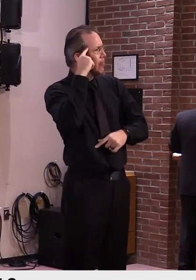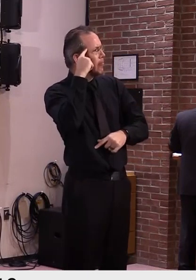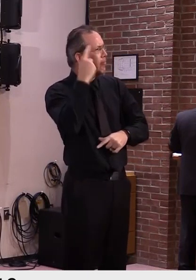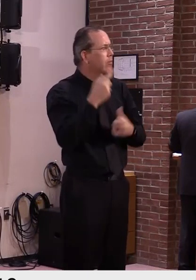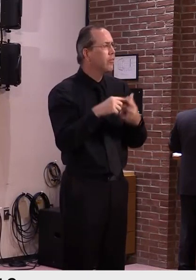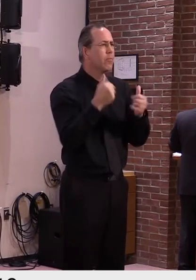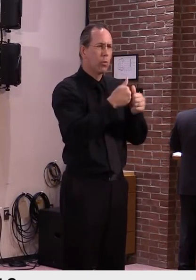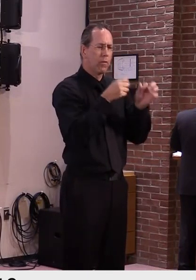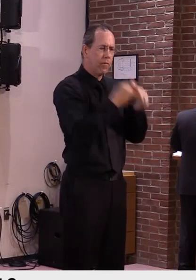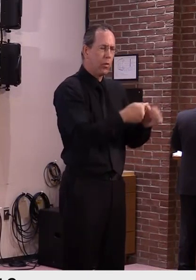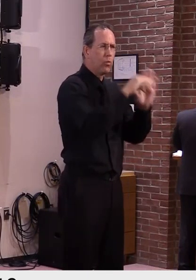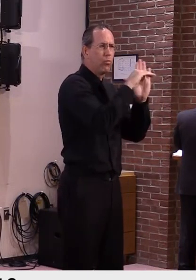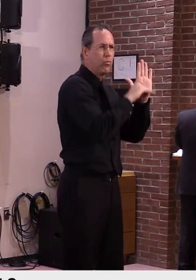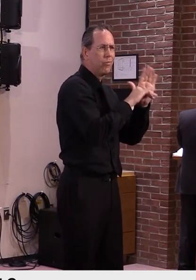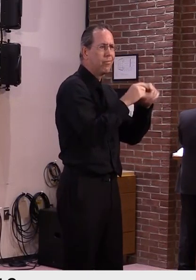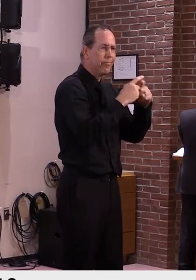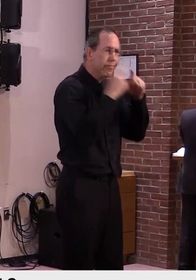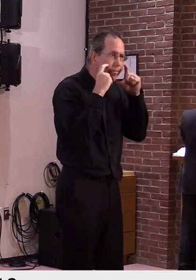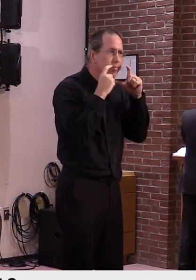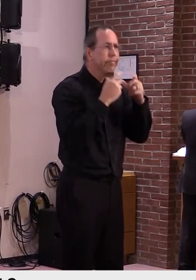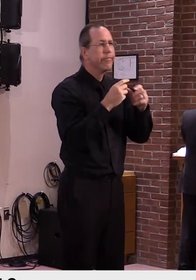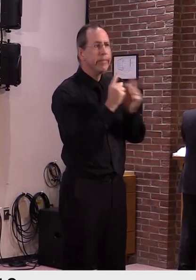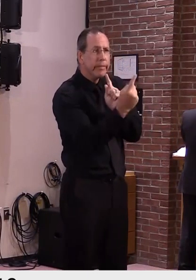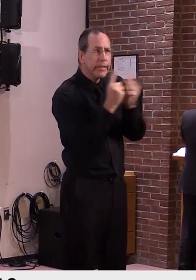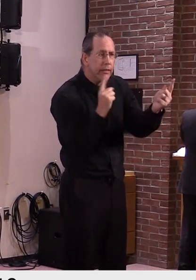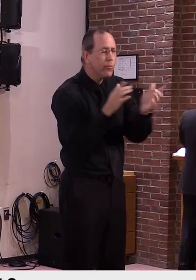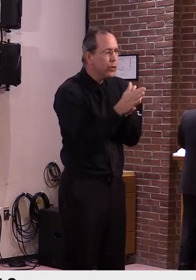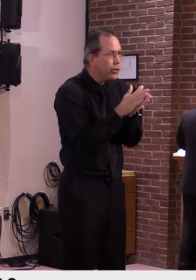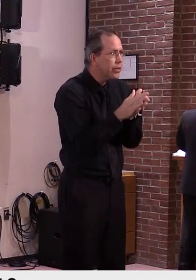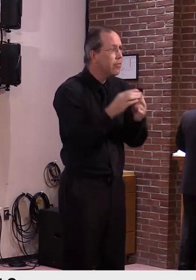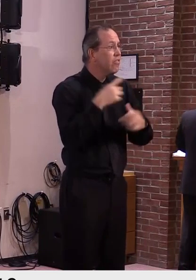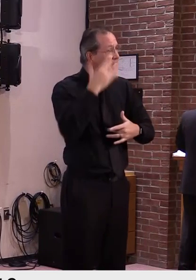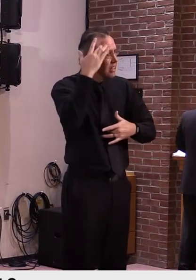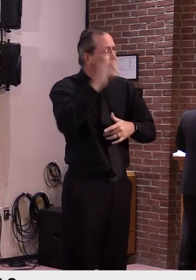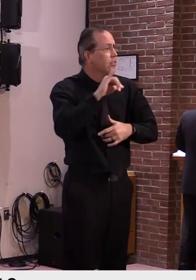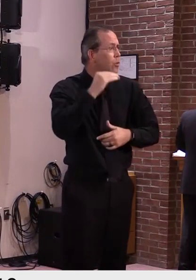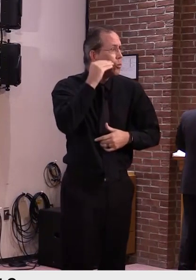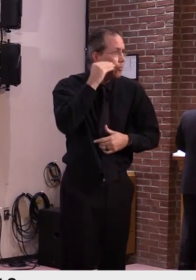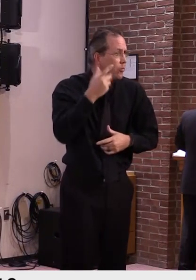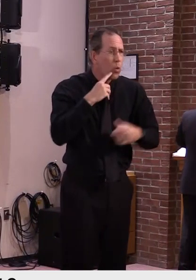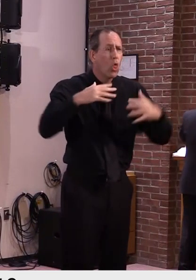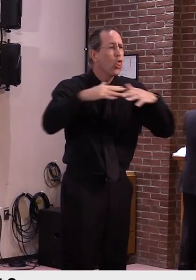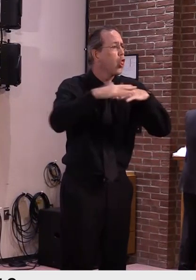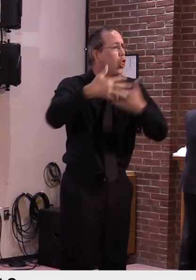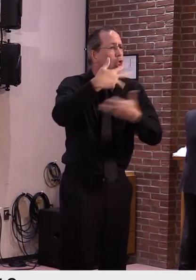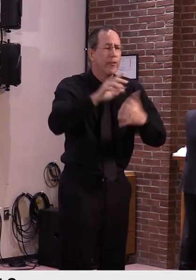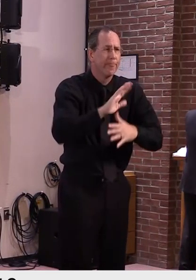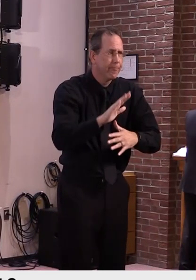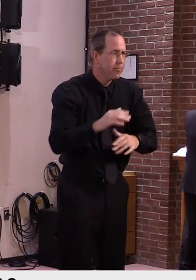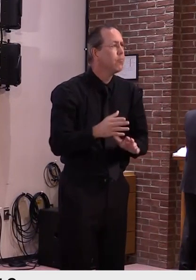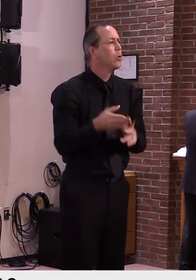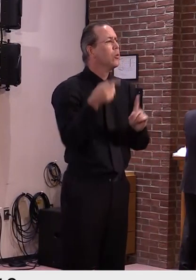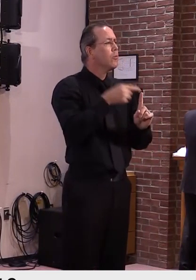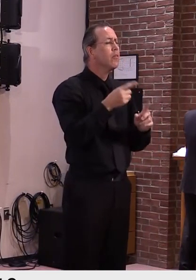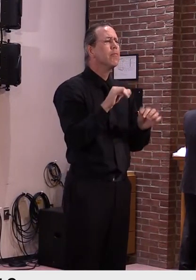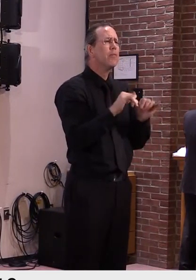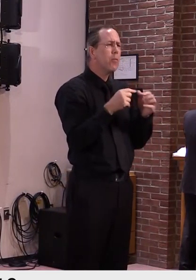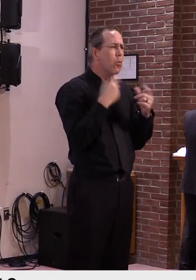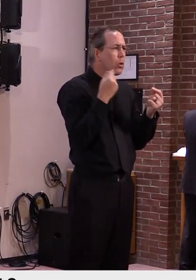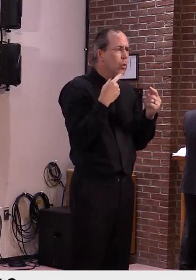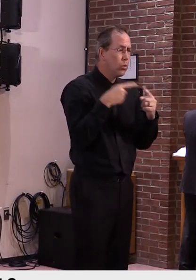place. This will increase the number of rooms rented, but does not change capacity in